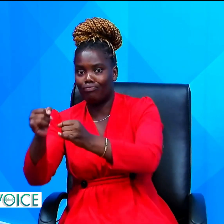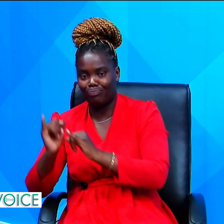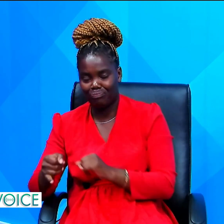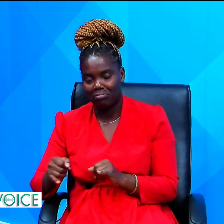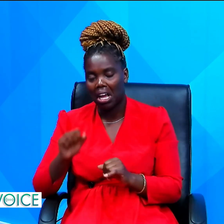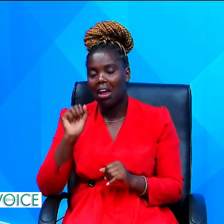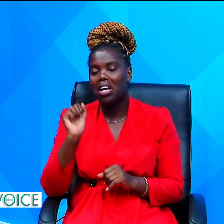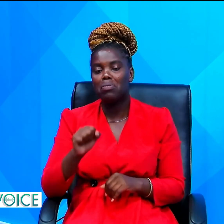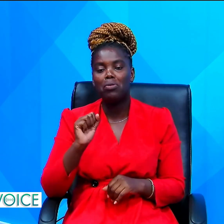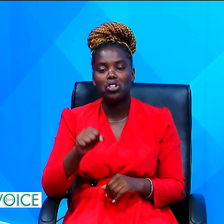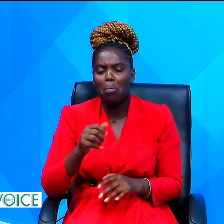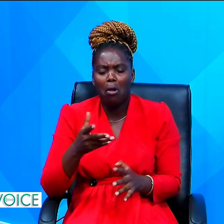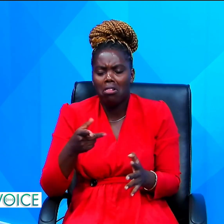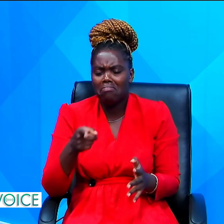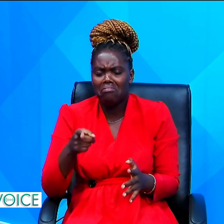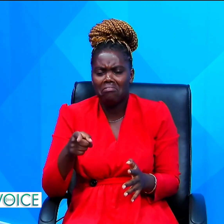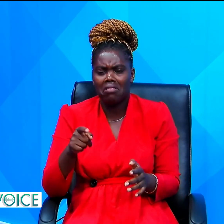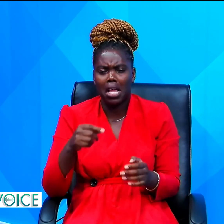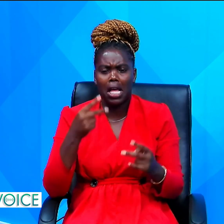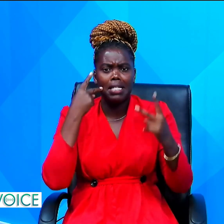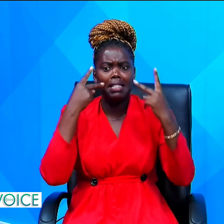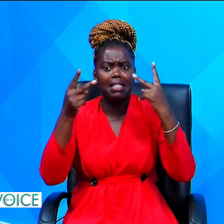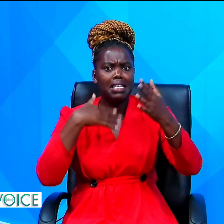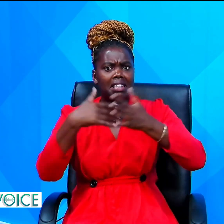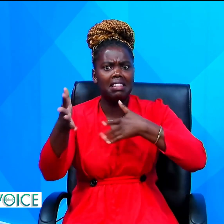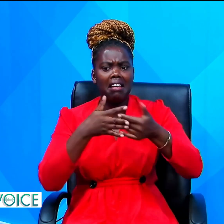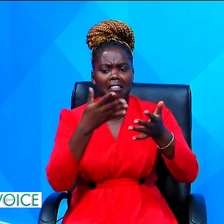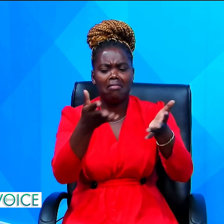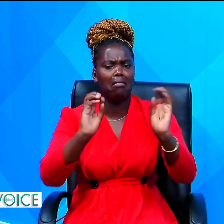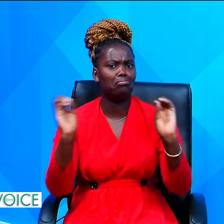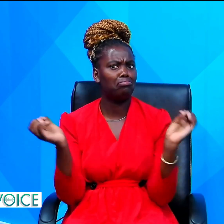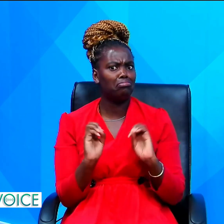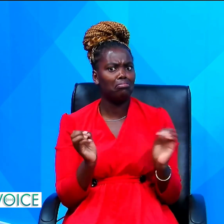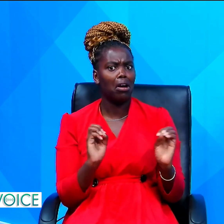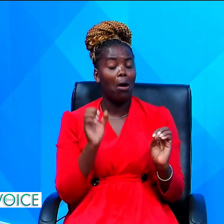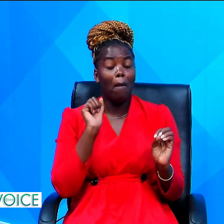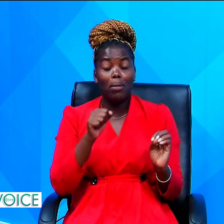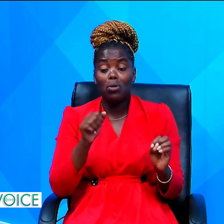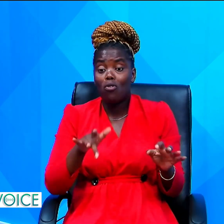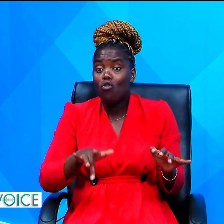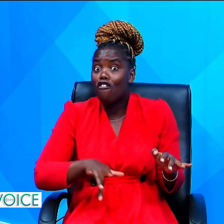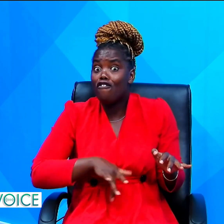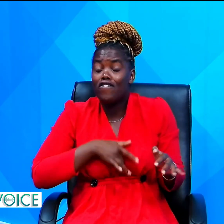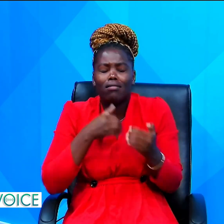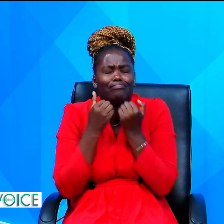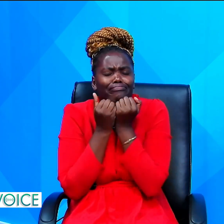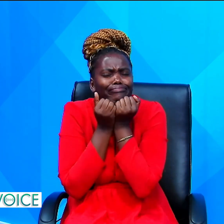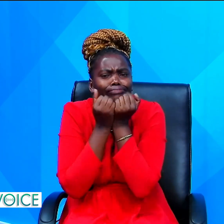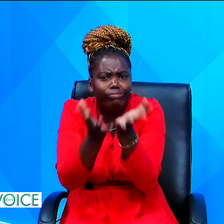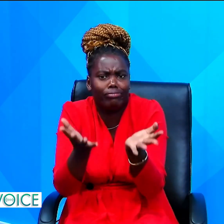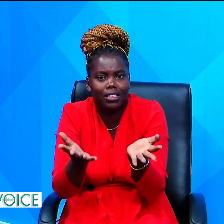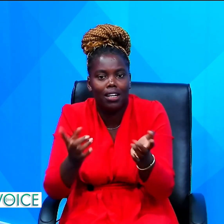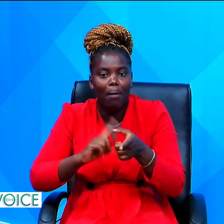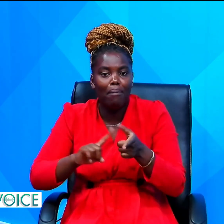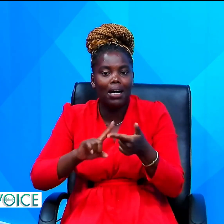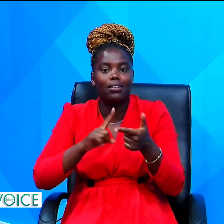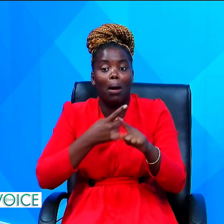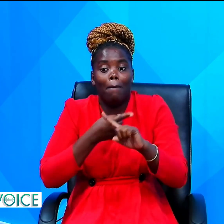affects individual in a different way. So if you don't feel these